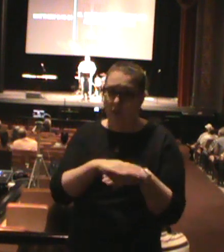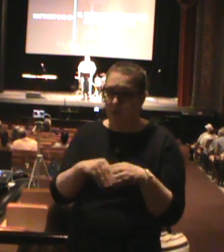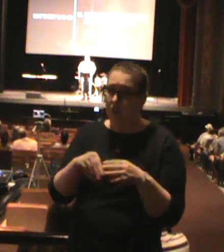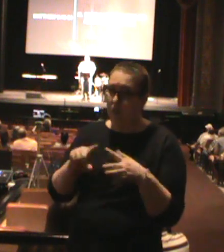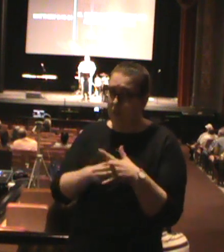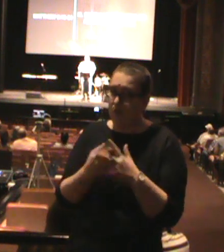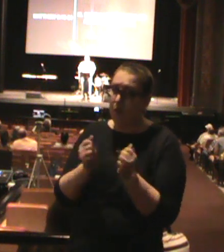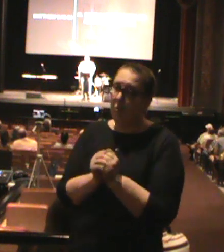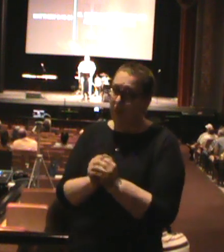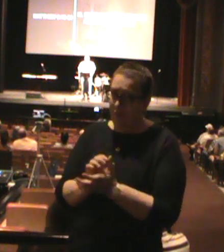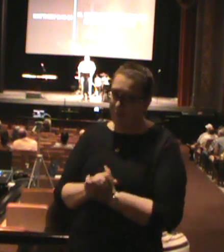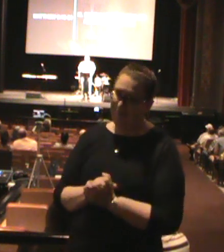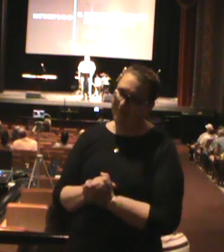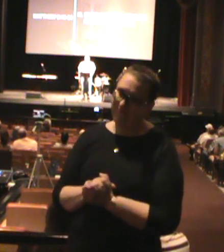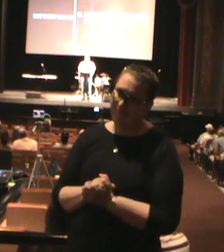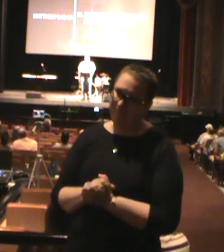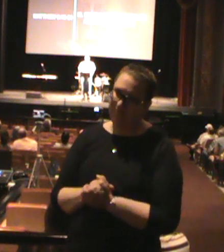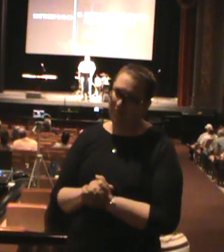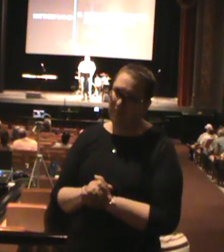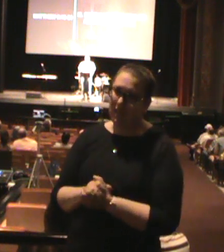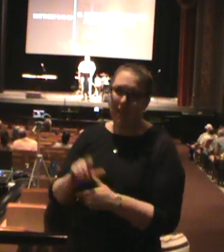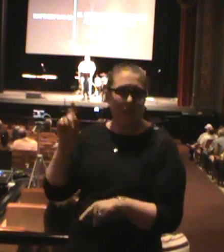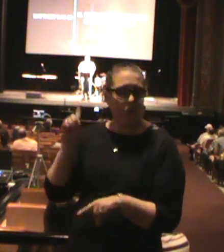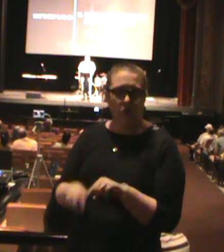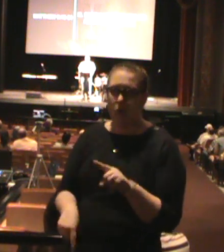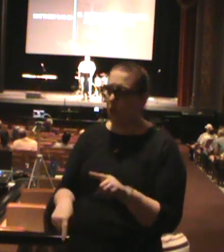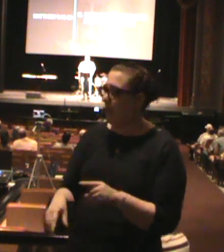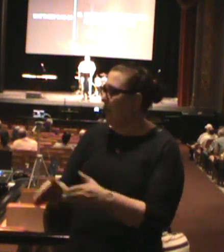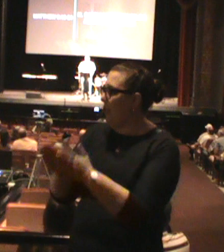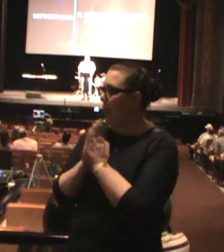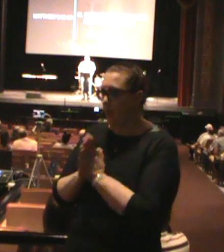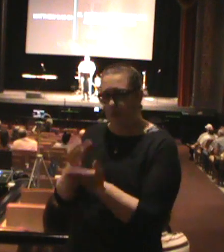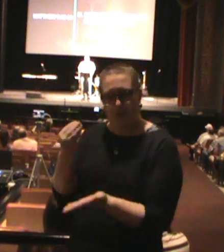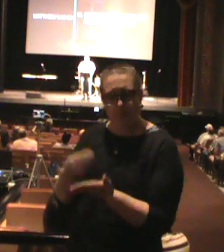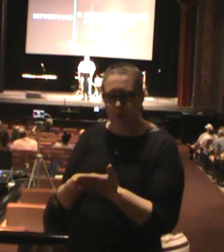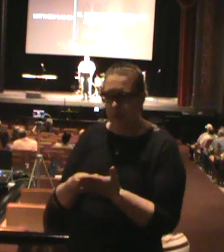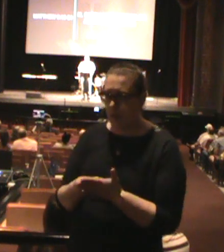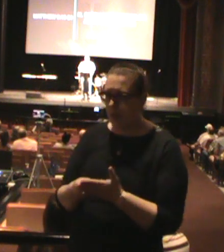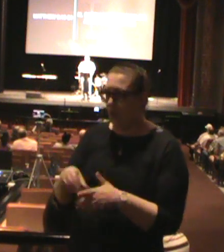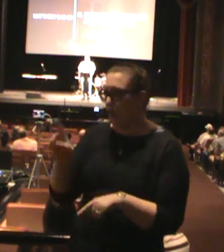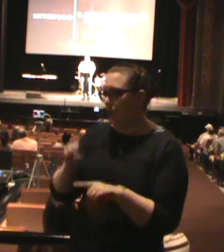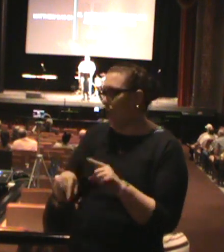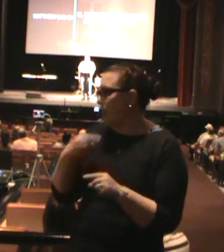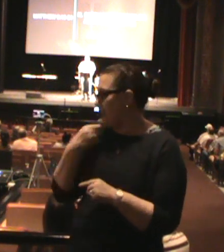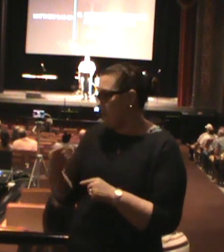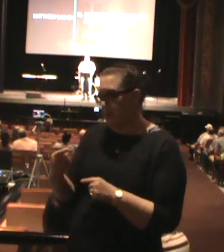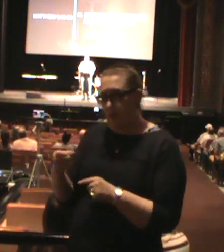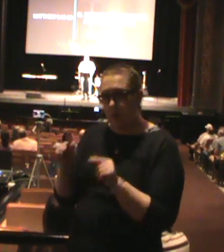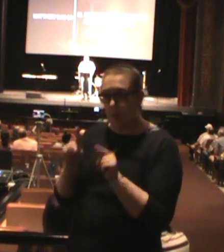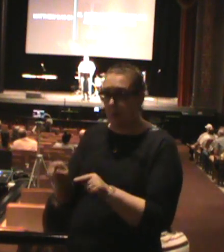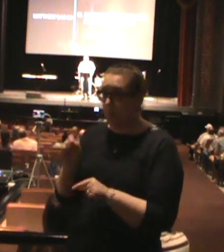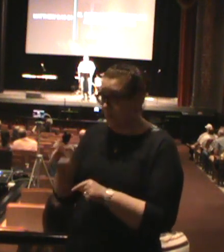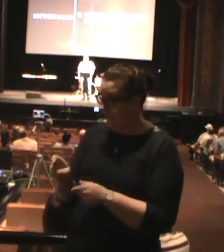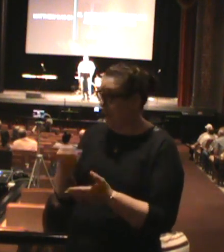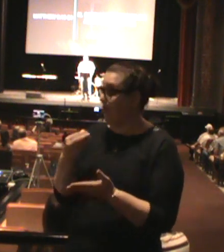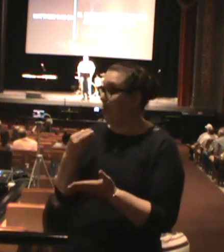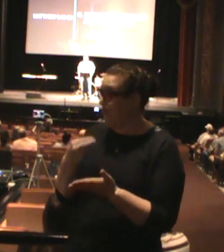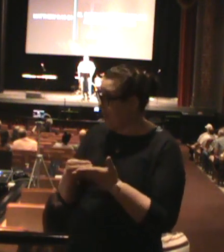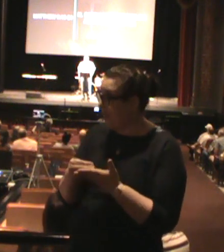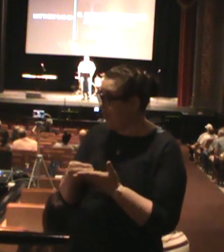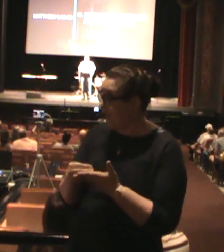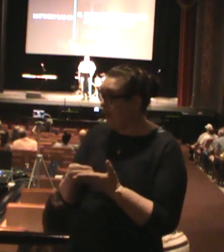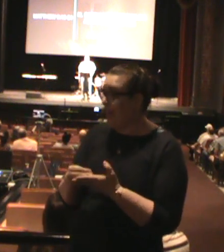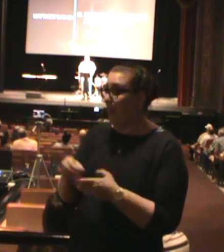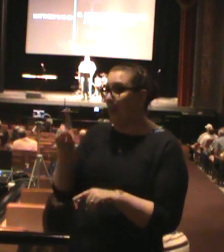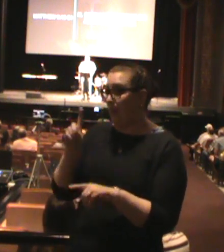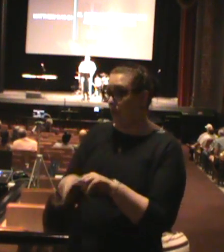with. And they couldn't ask for money. They couldn't tell anybody that they needed money. And they couldn't